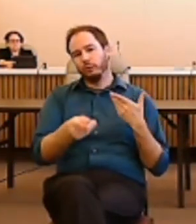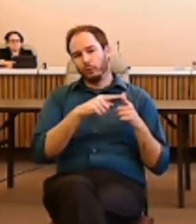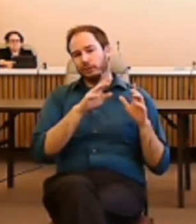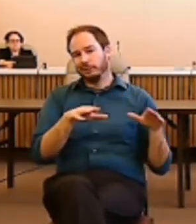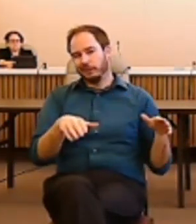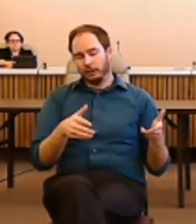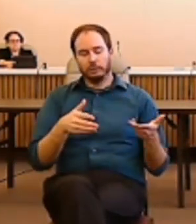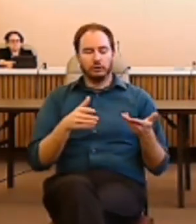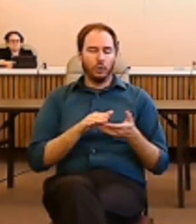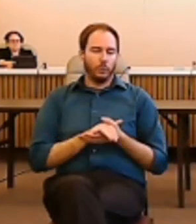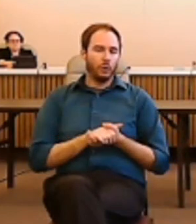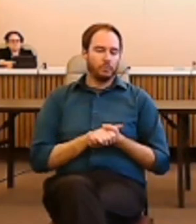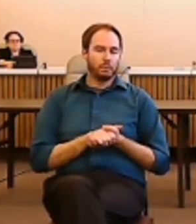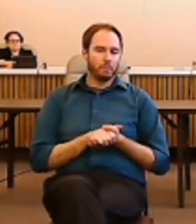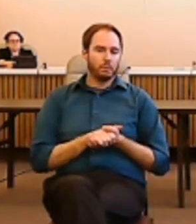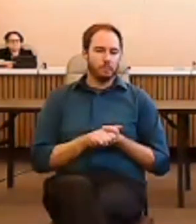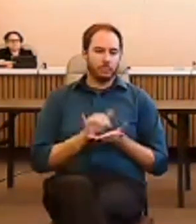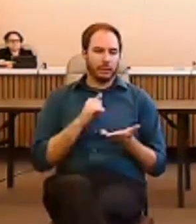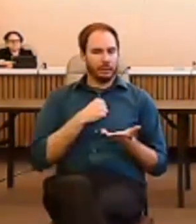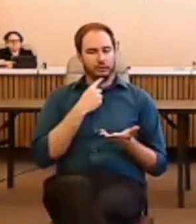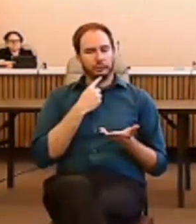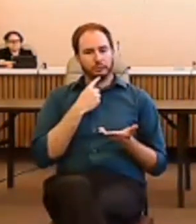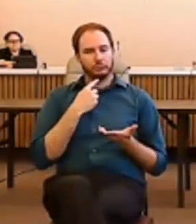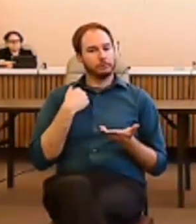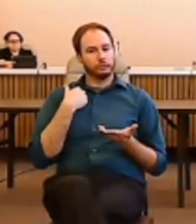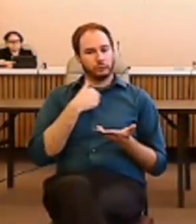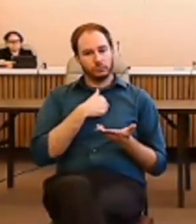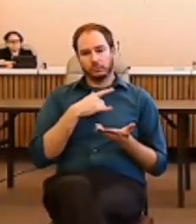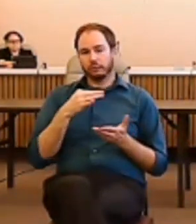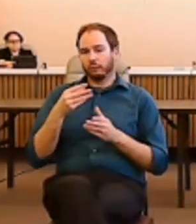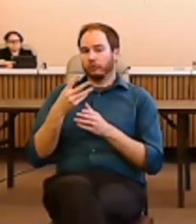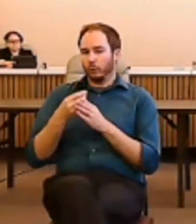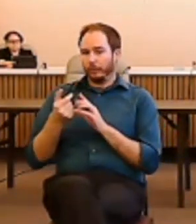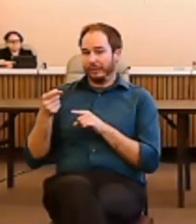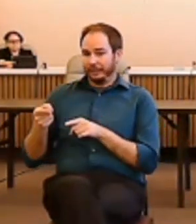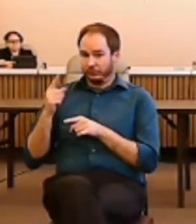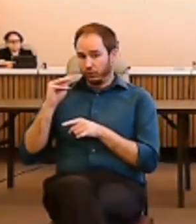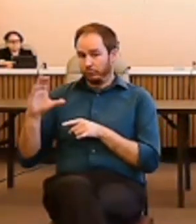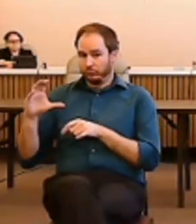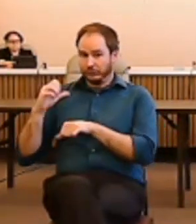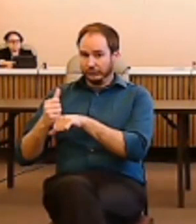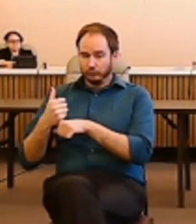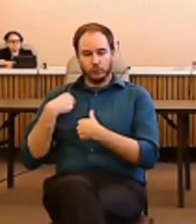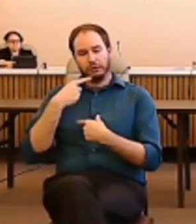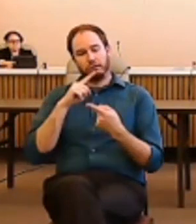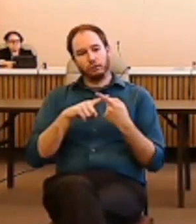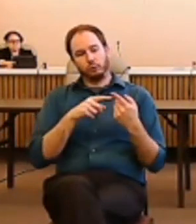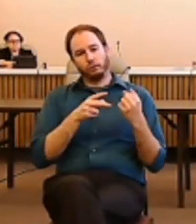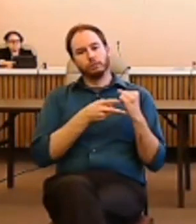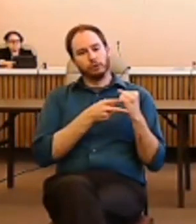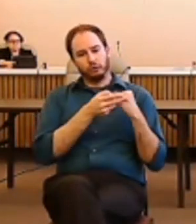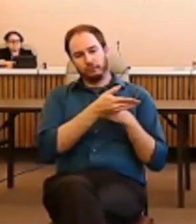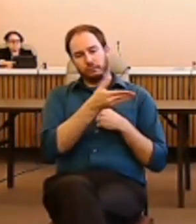So, you know, like I said, whereas we are losing some farmland here, we've been very successful